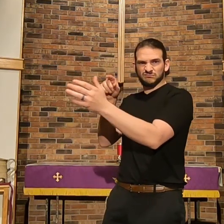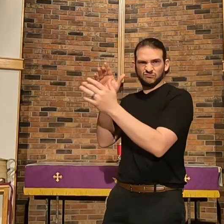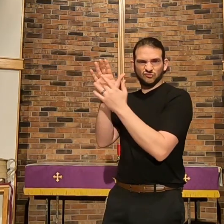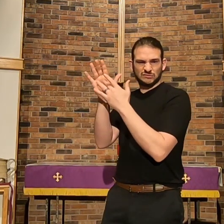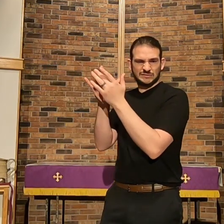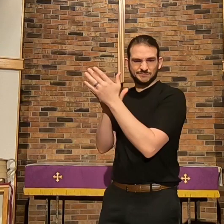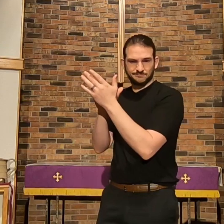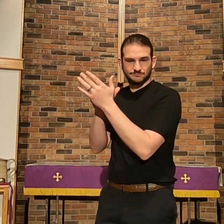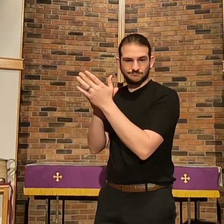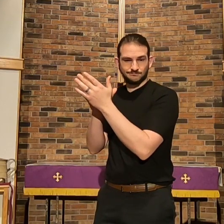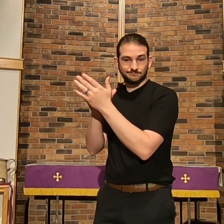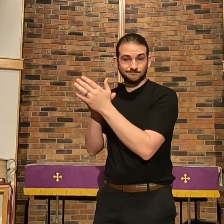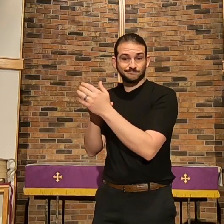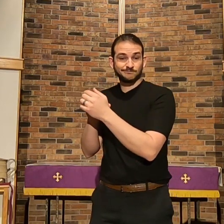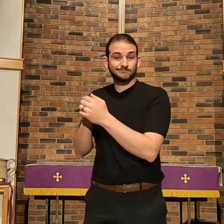Then Judas kissed him.